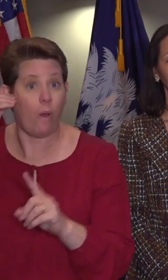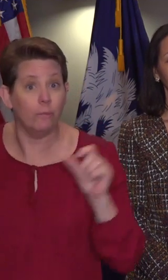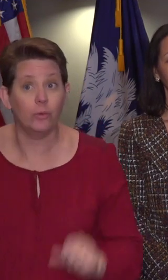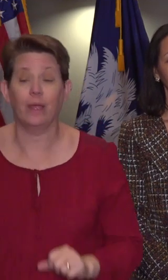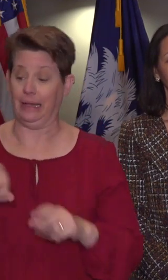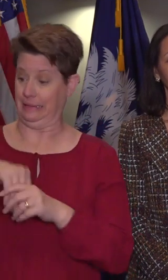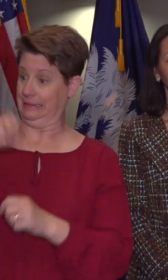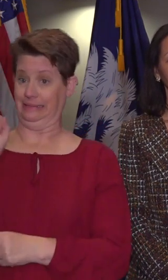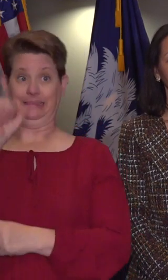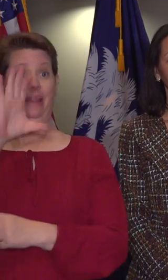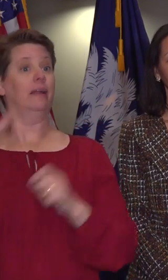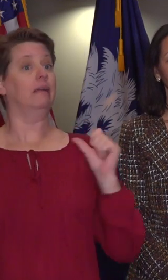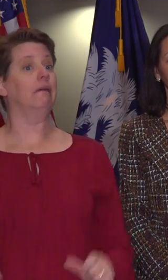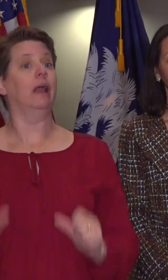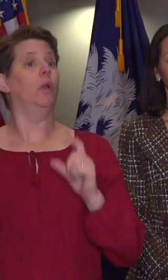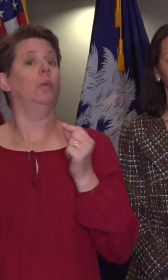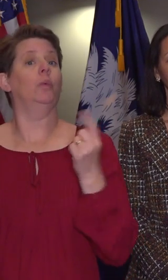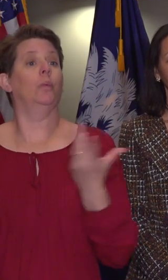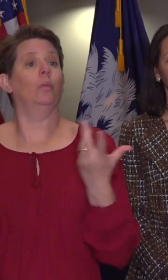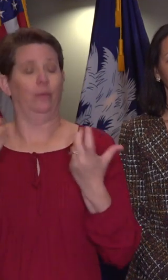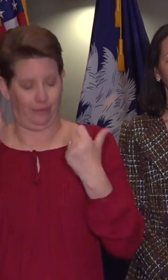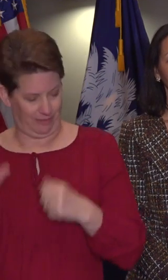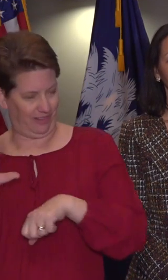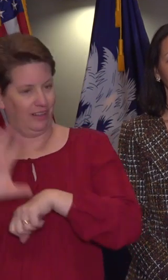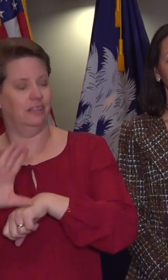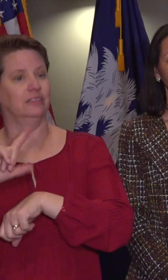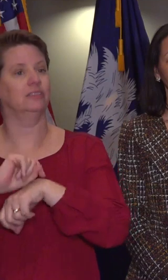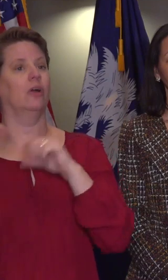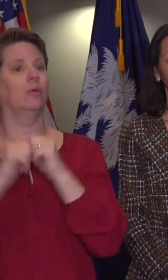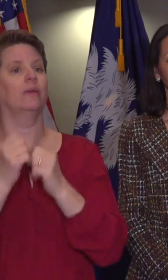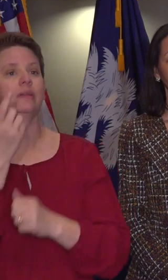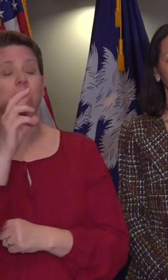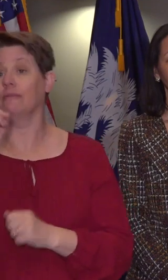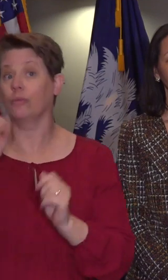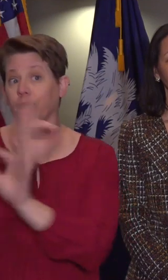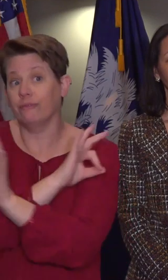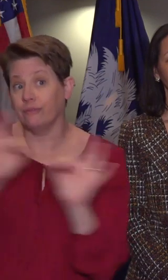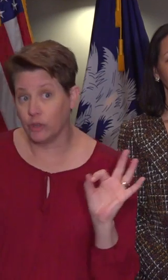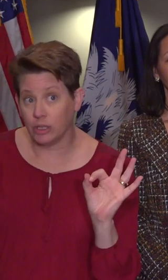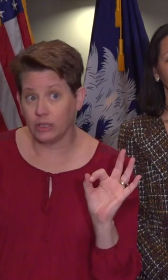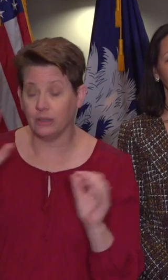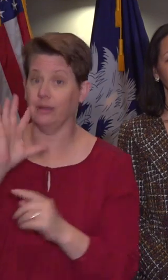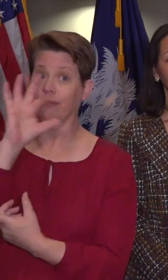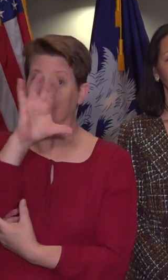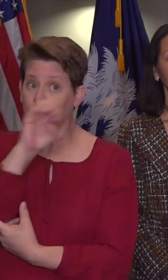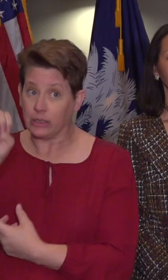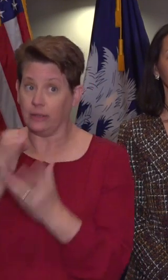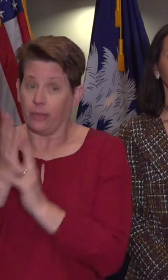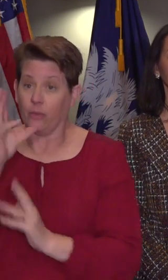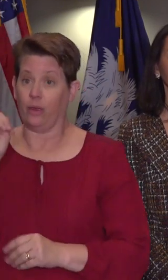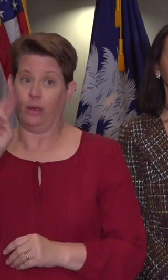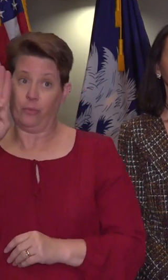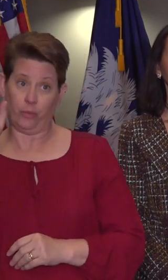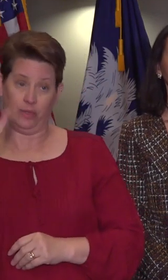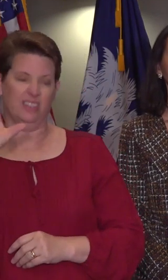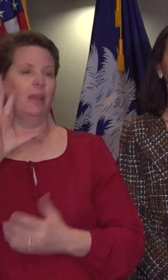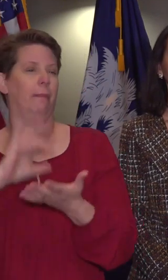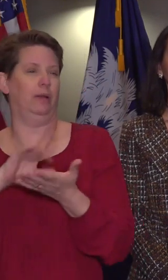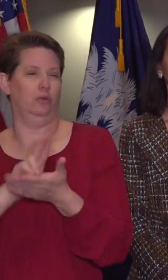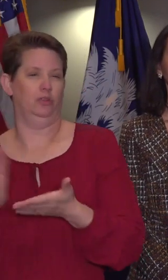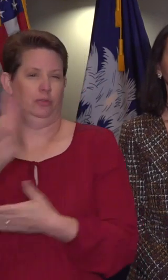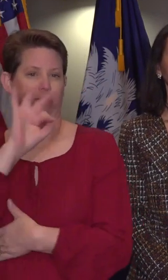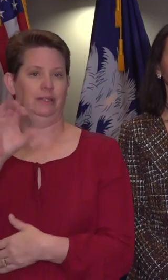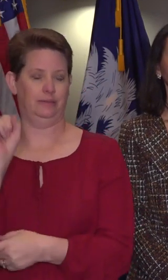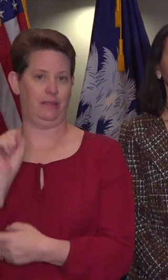in South Carolina. You can consult with a doctor for free with MUSC, that's the Medical University of